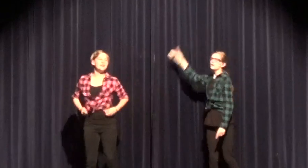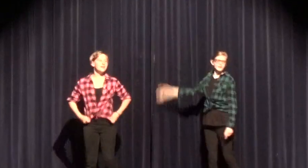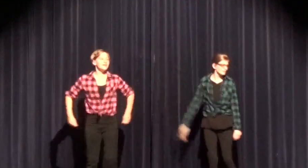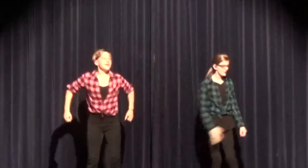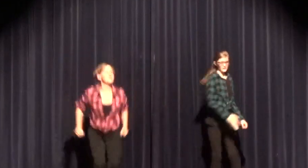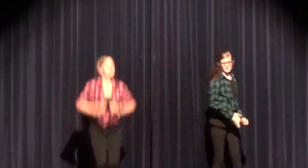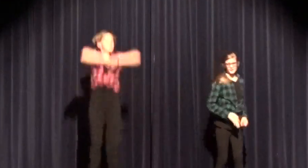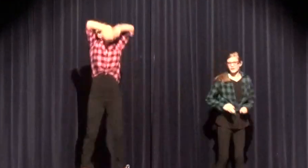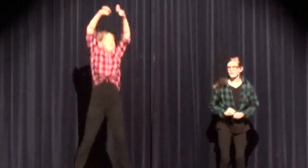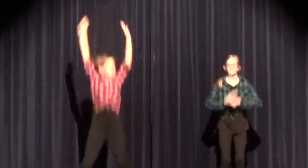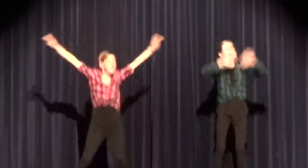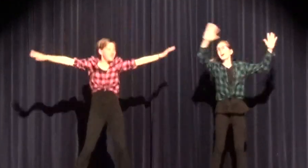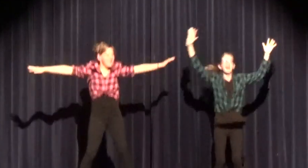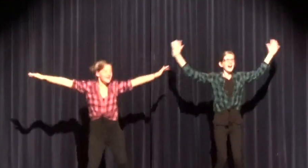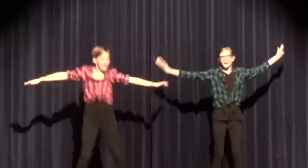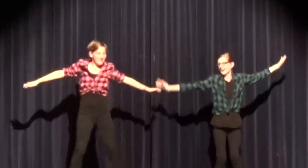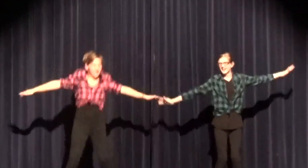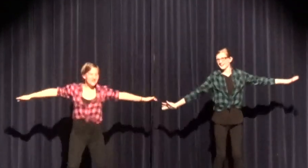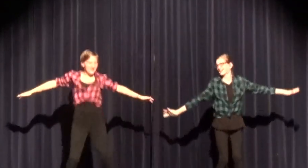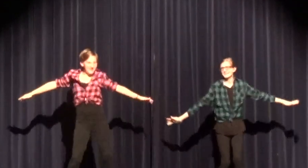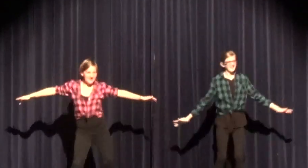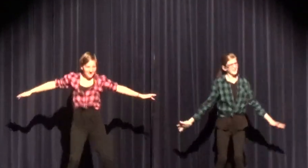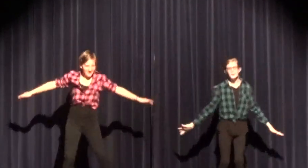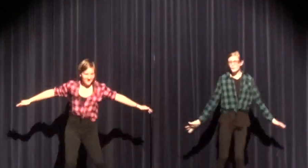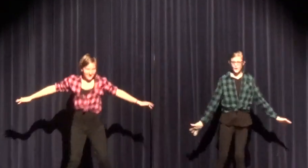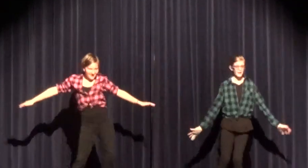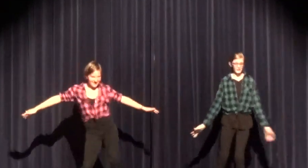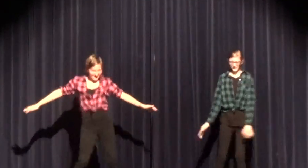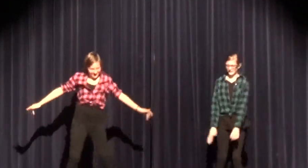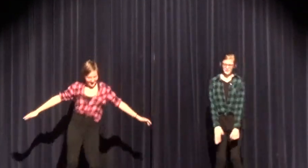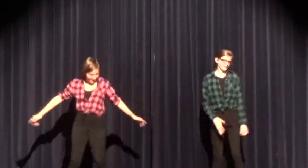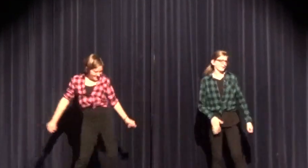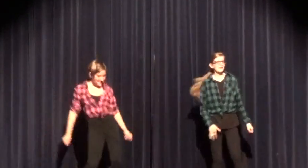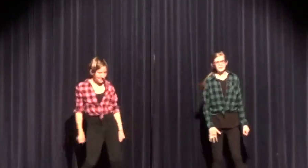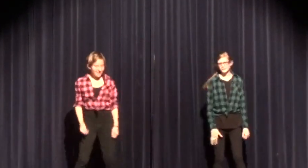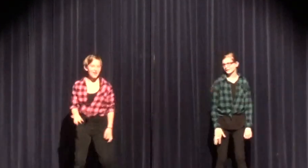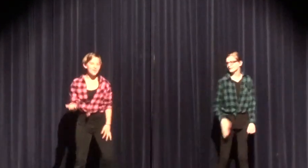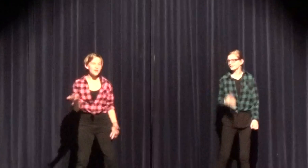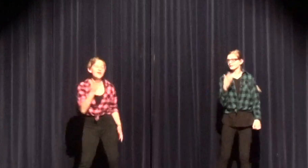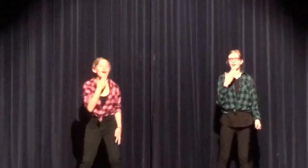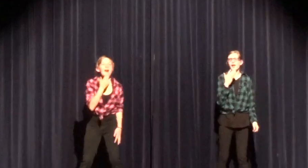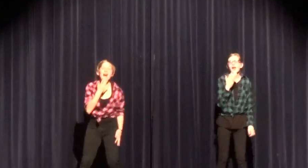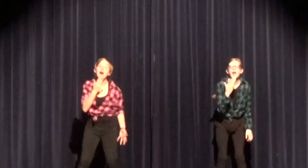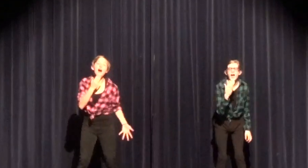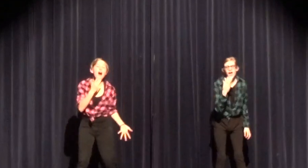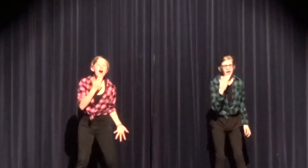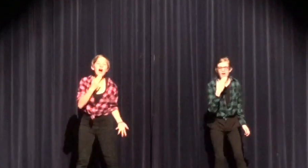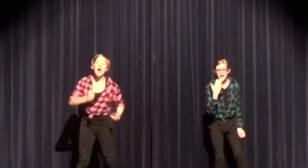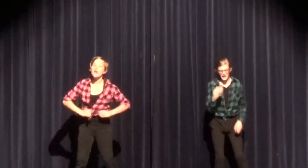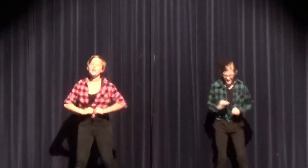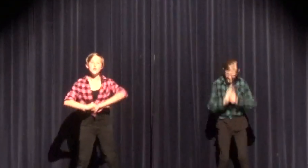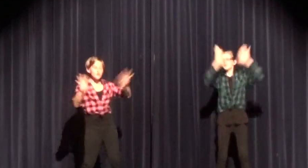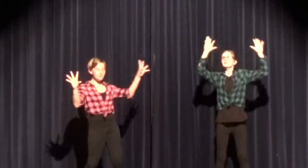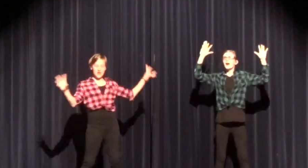Baby, you're a firework Come on, let your colors first